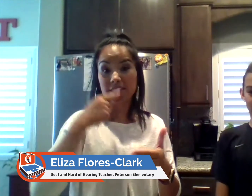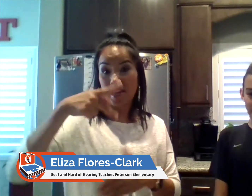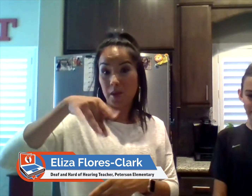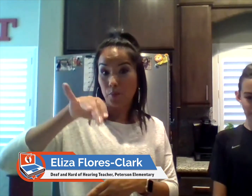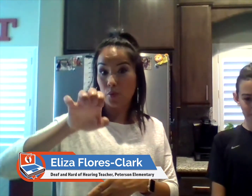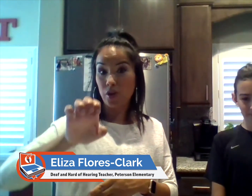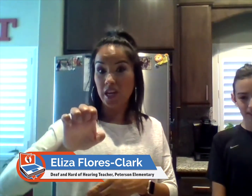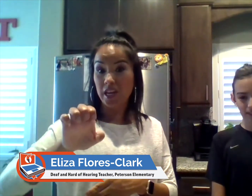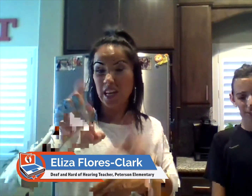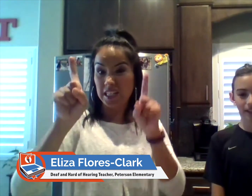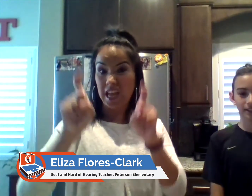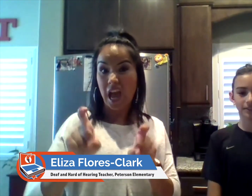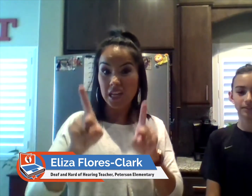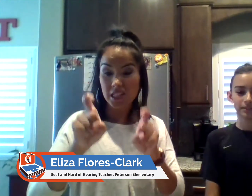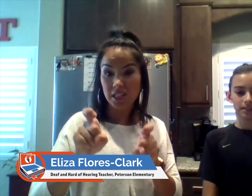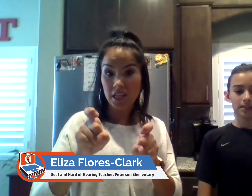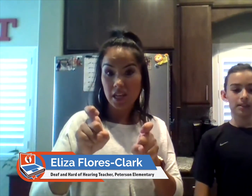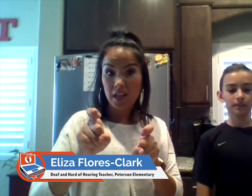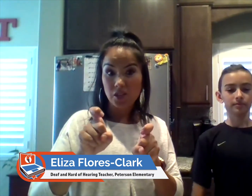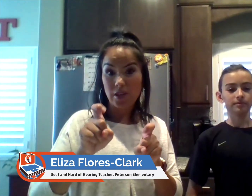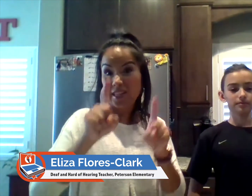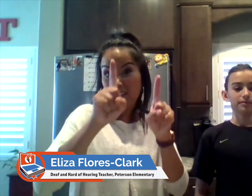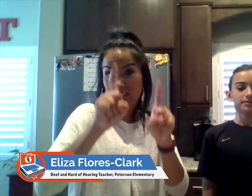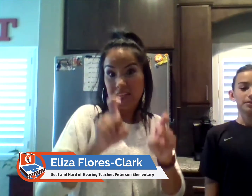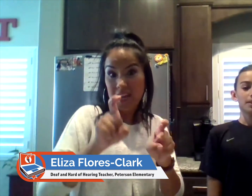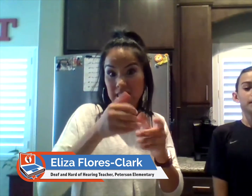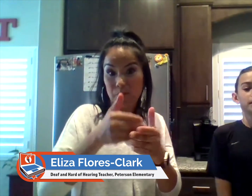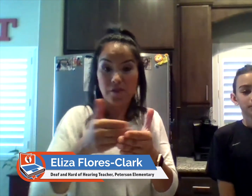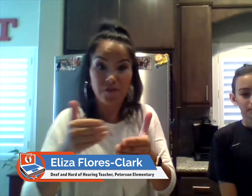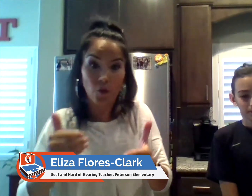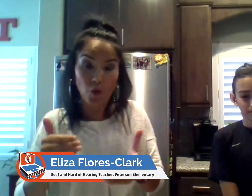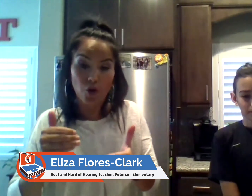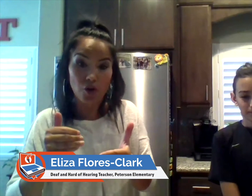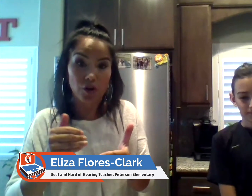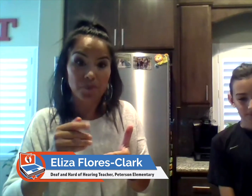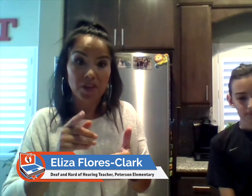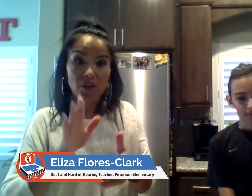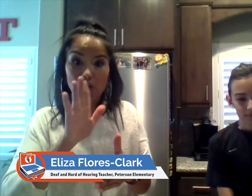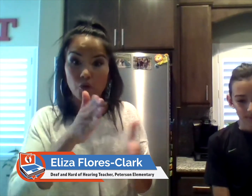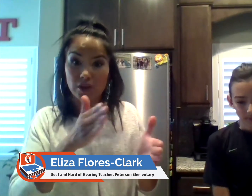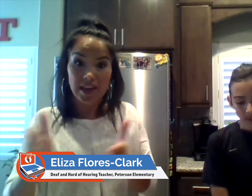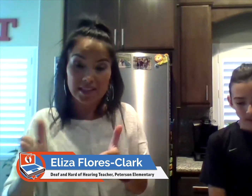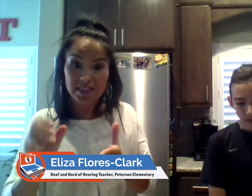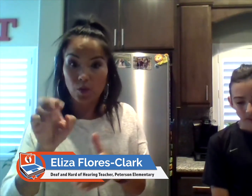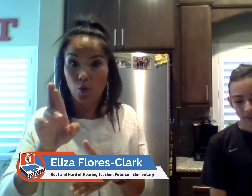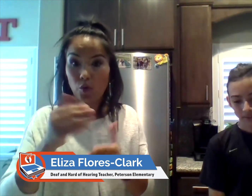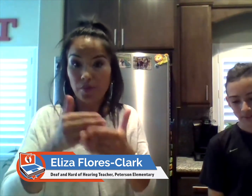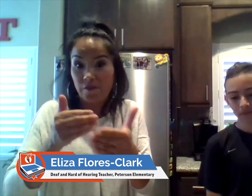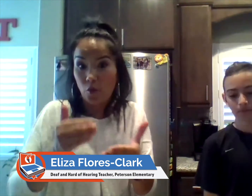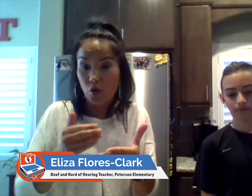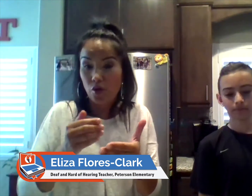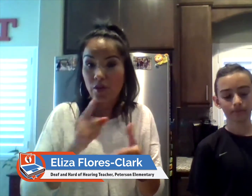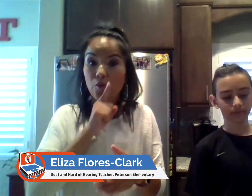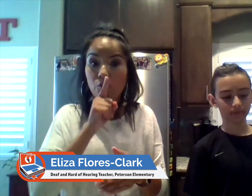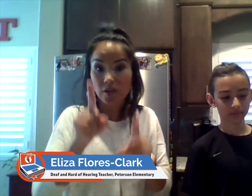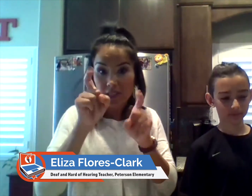a pre-test. So that's like a test before your lesson or before the real